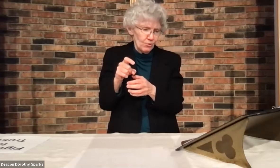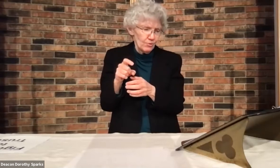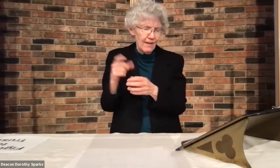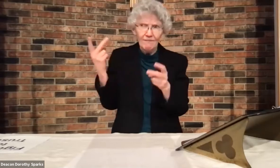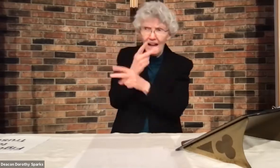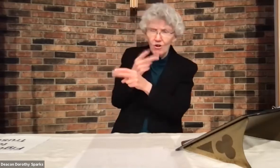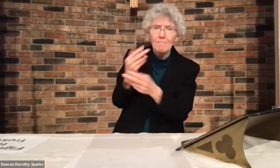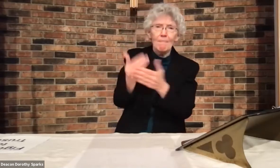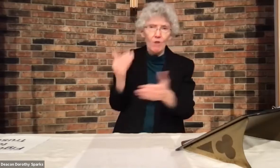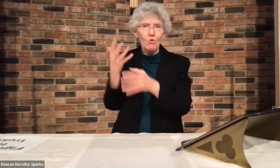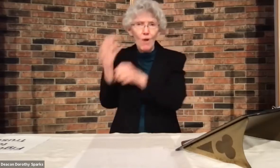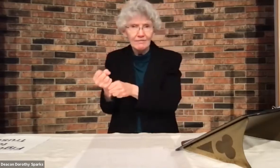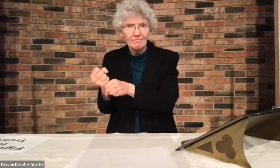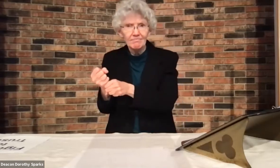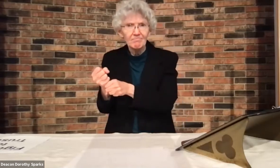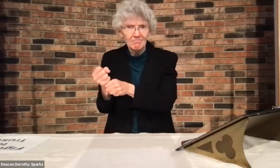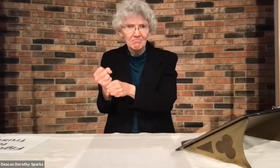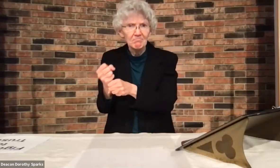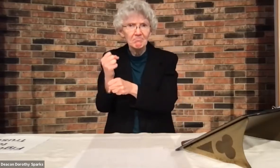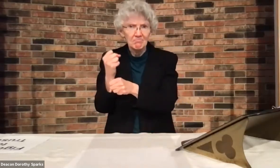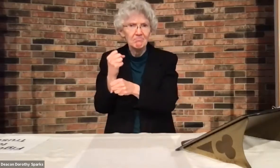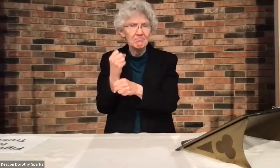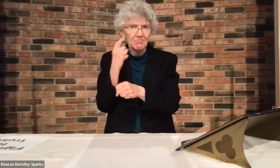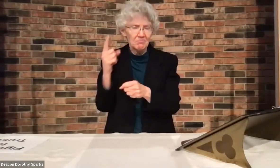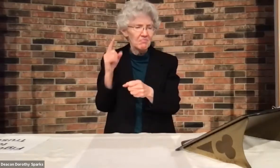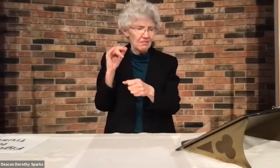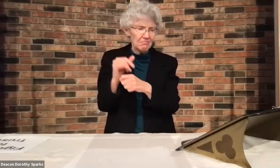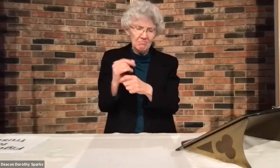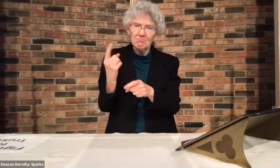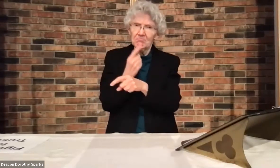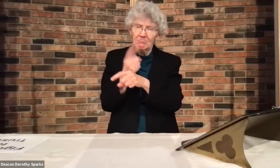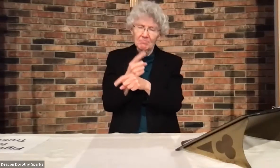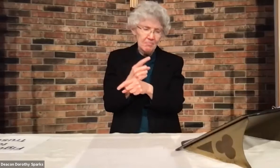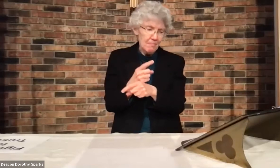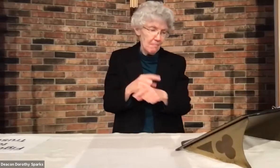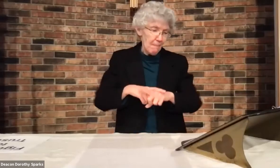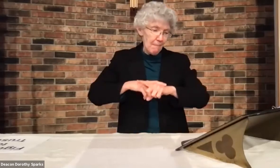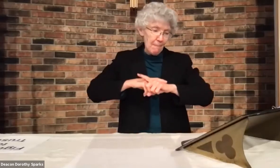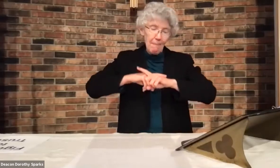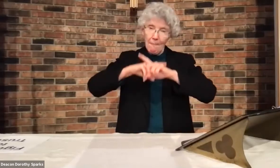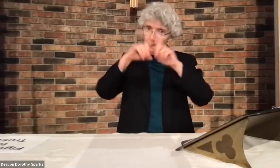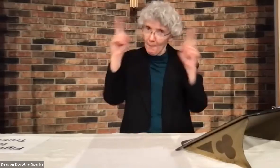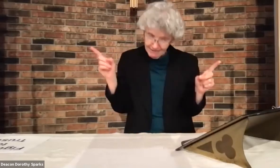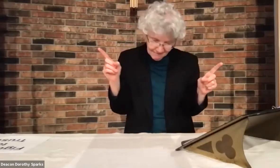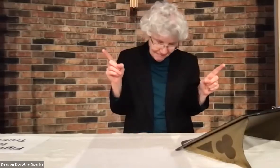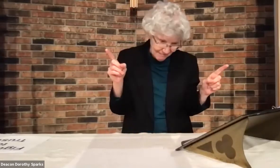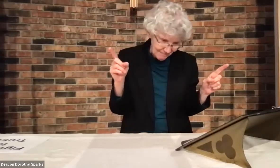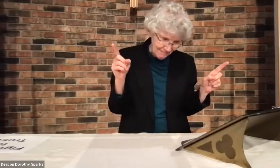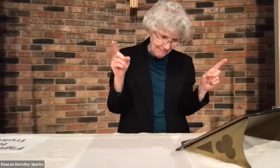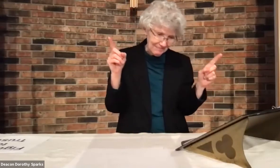Now, of course, there are times where you need to know the details of what you are agreeing to before you agree to